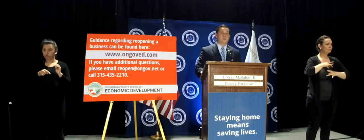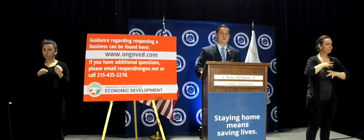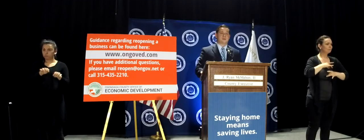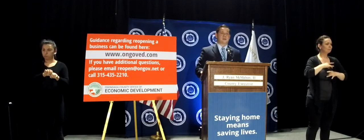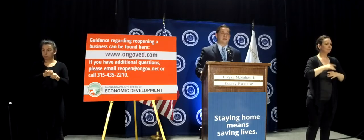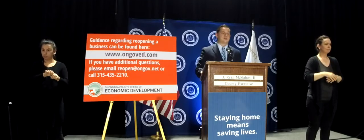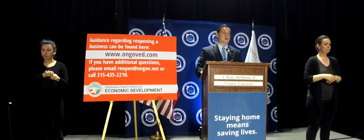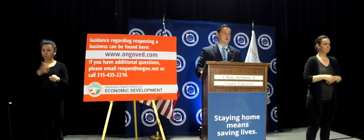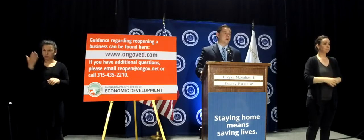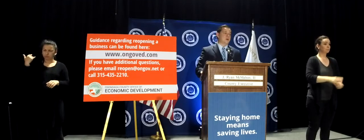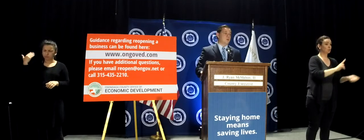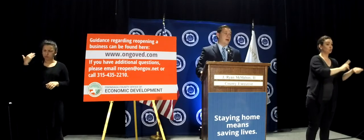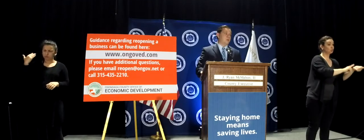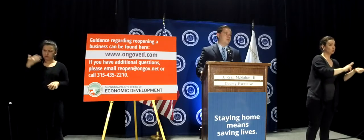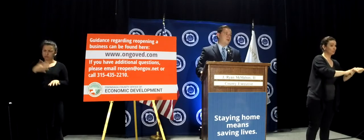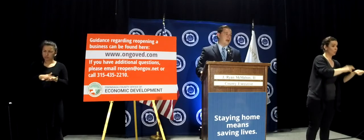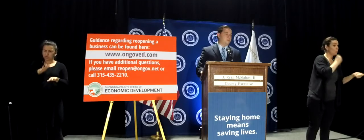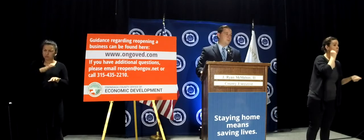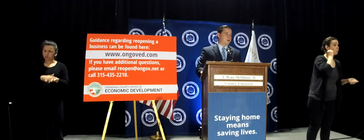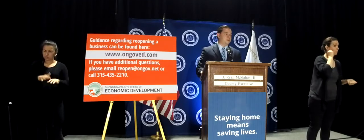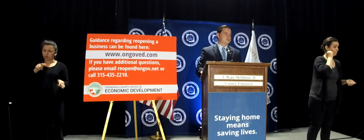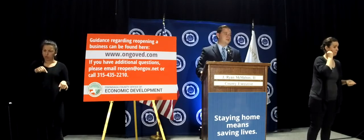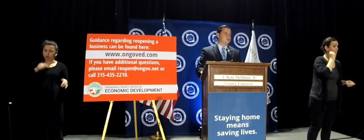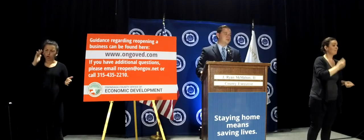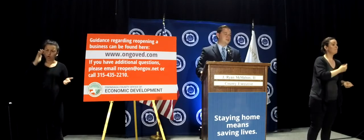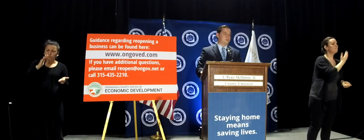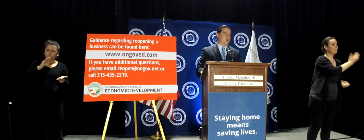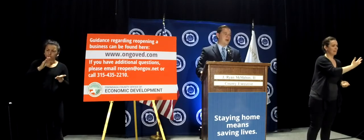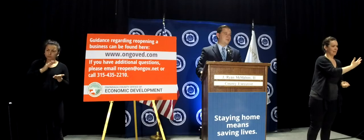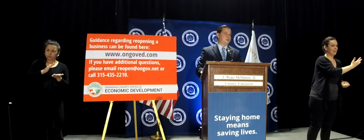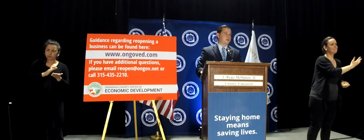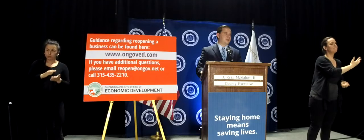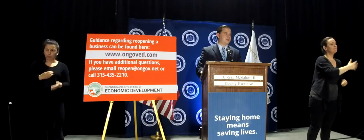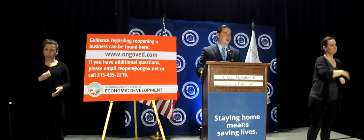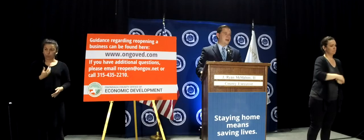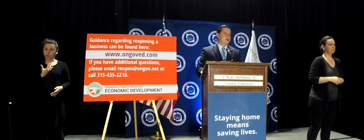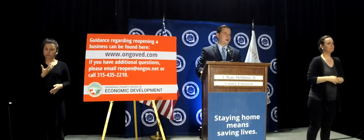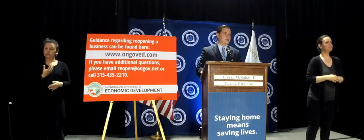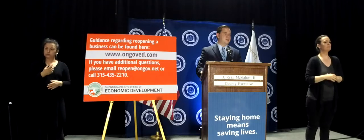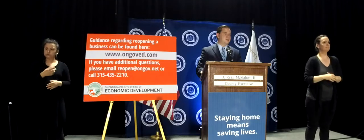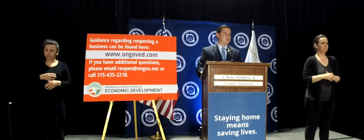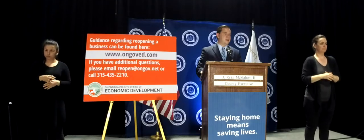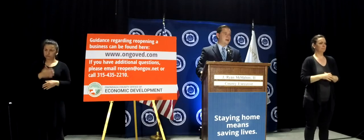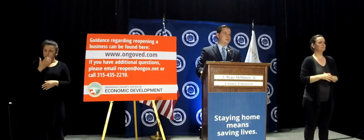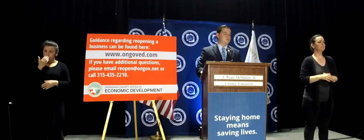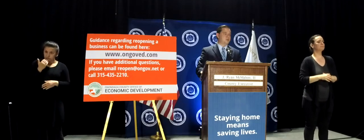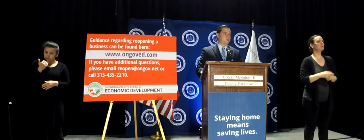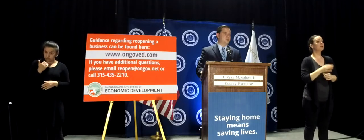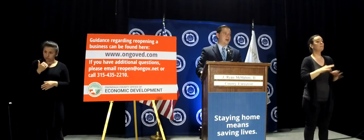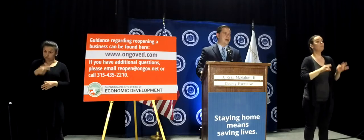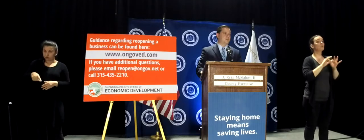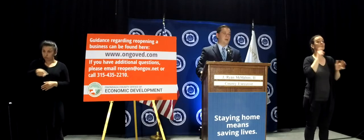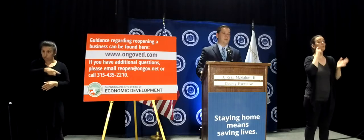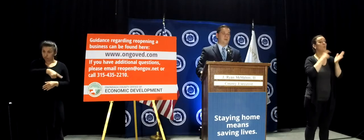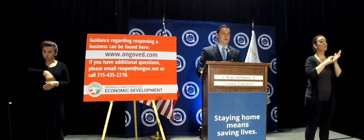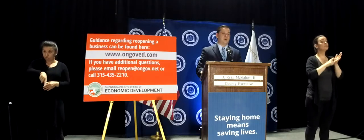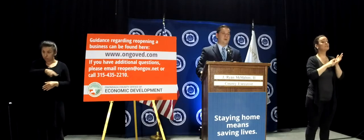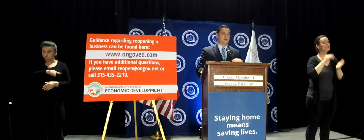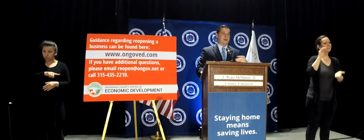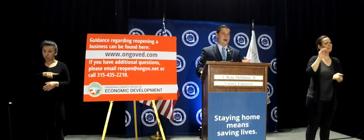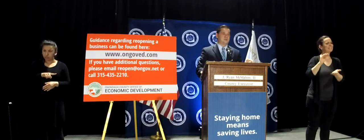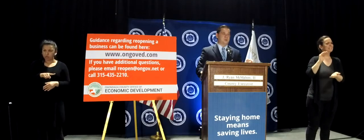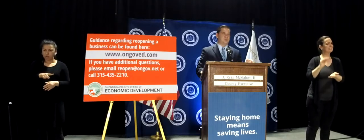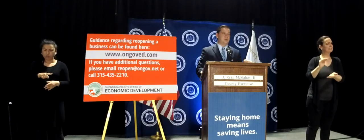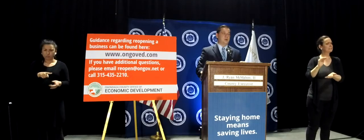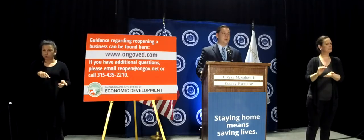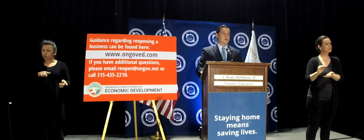from what we've been seeing. That's good. Why are we very happy about this? This is the demographic that has a much, much higher probability of going